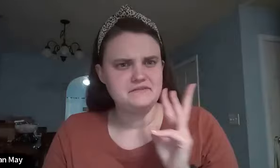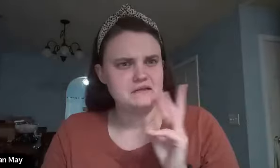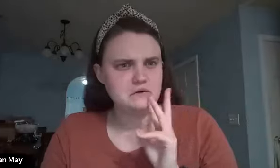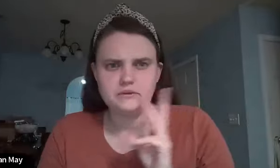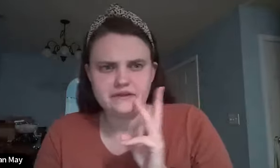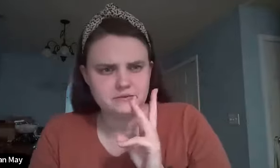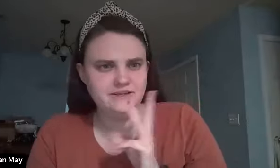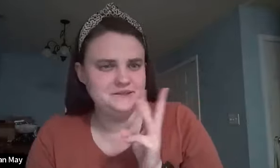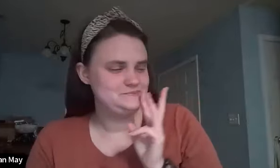add that little one there.